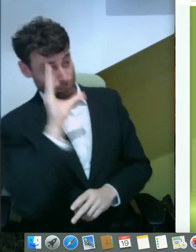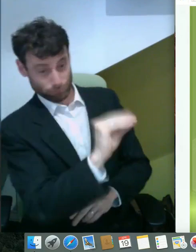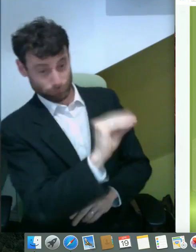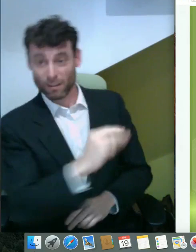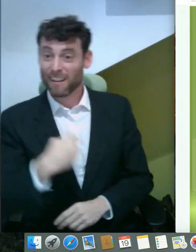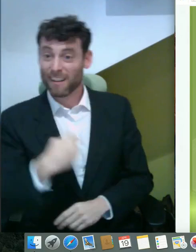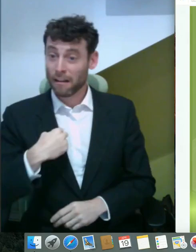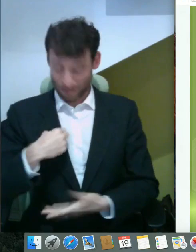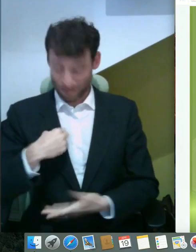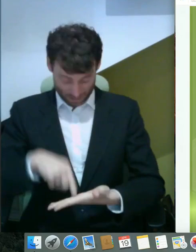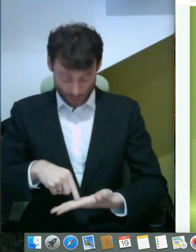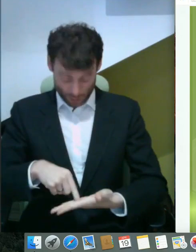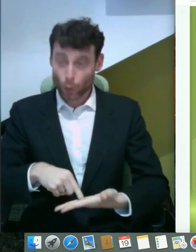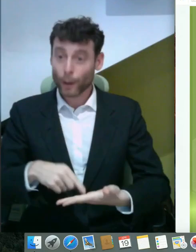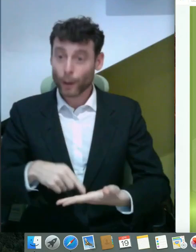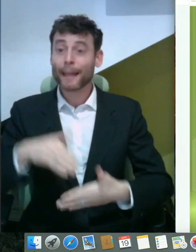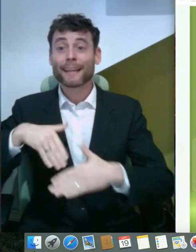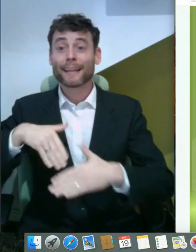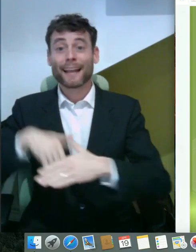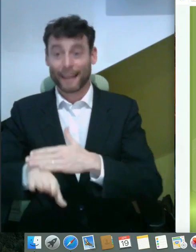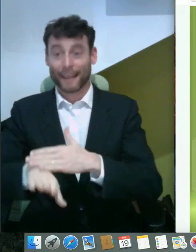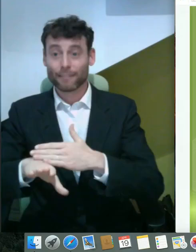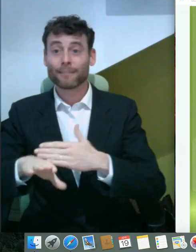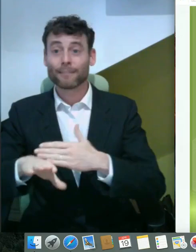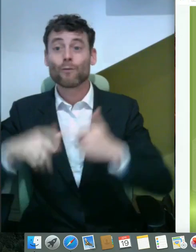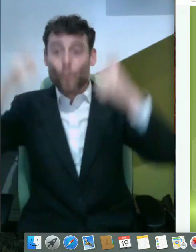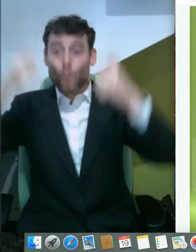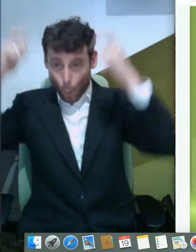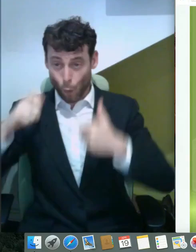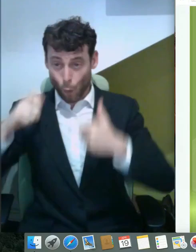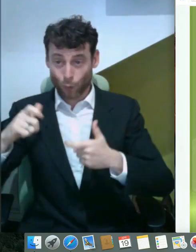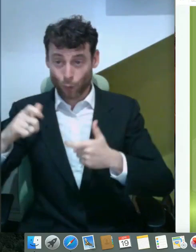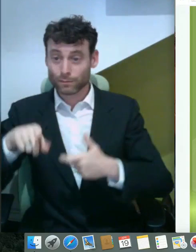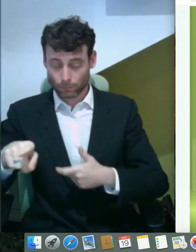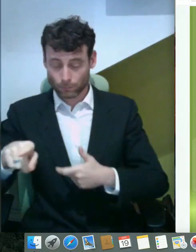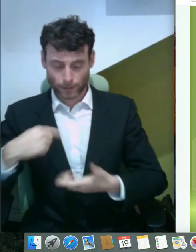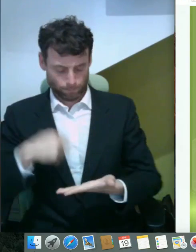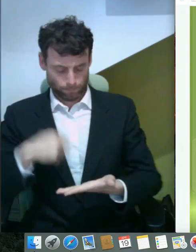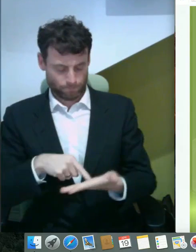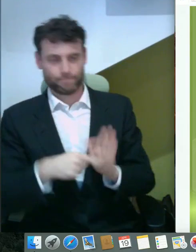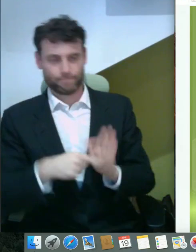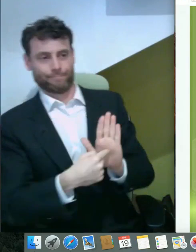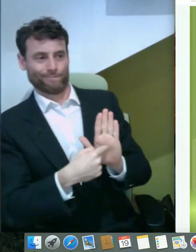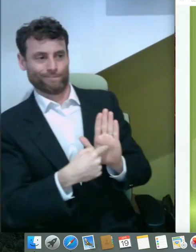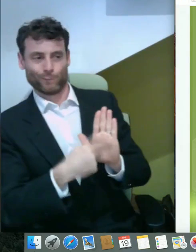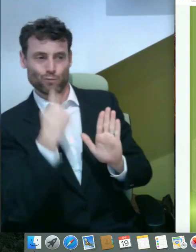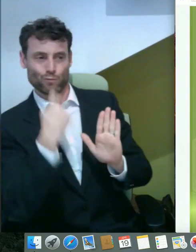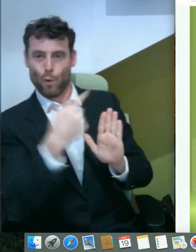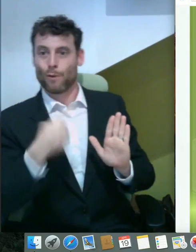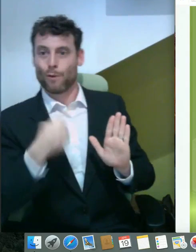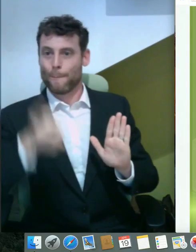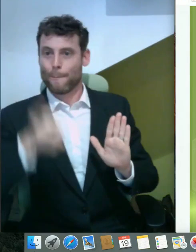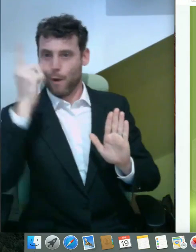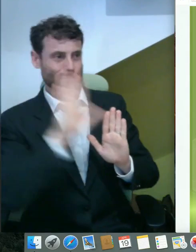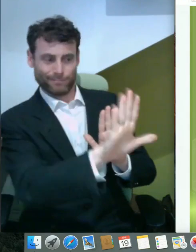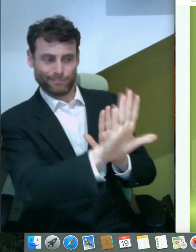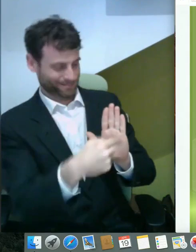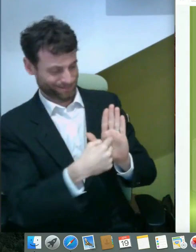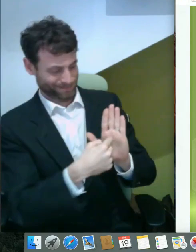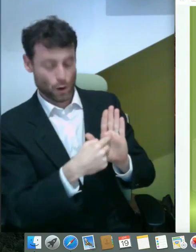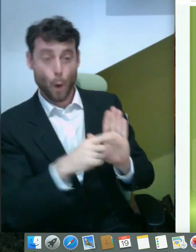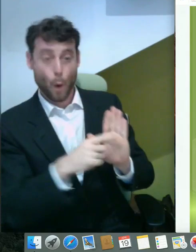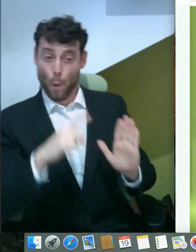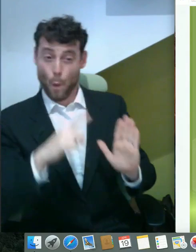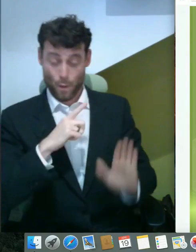they were able to reliably inform a rather reluctant boss on the underlying reasons why